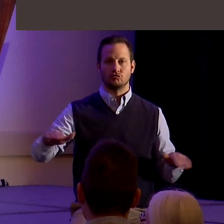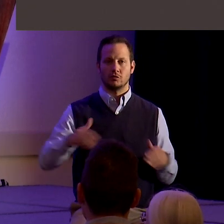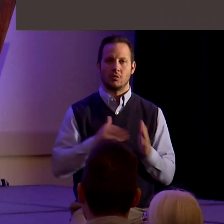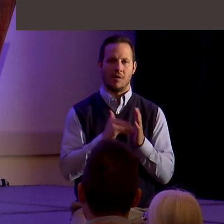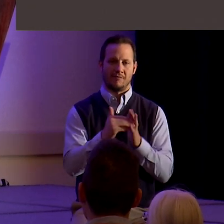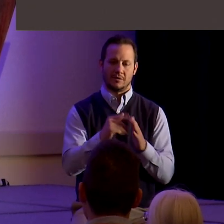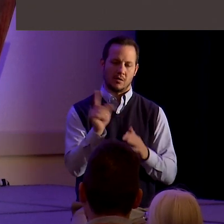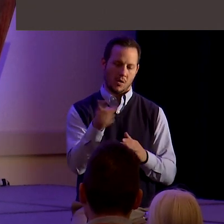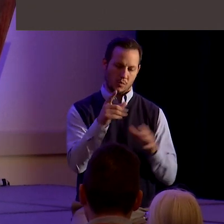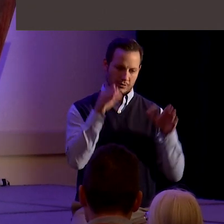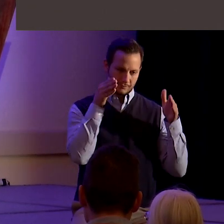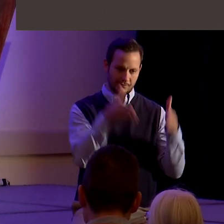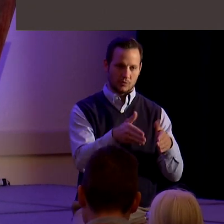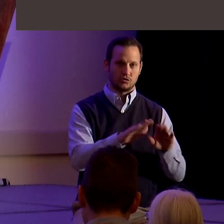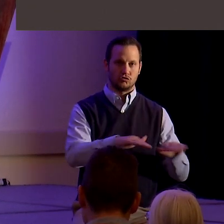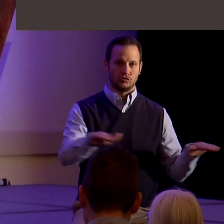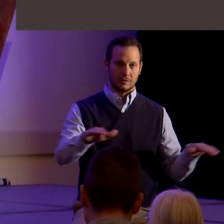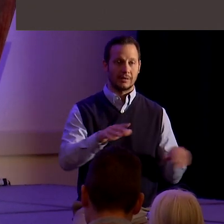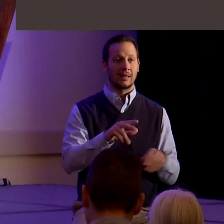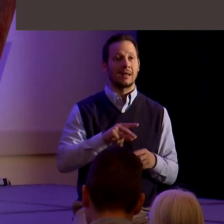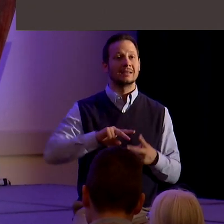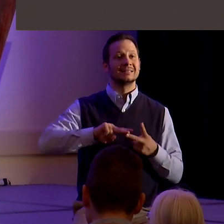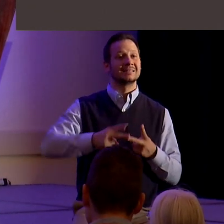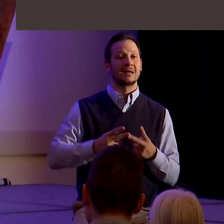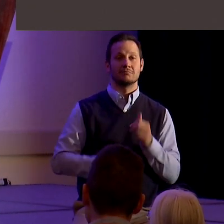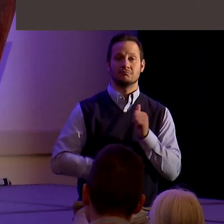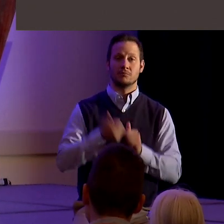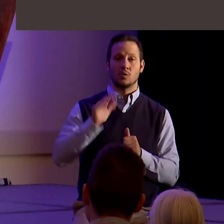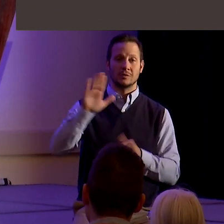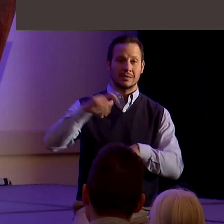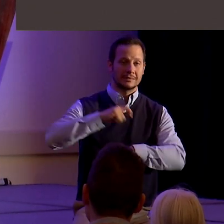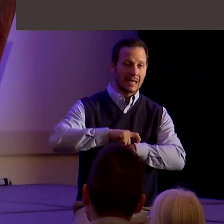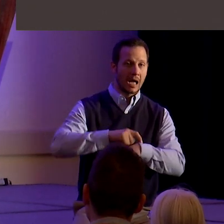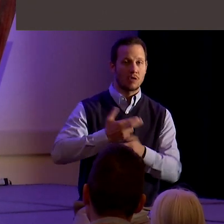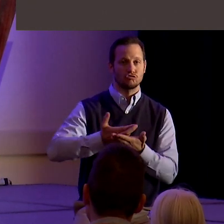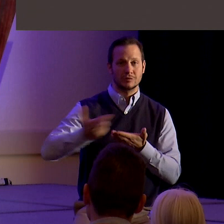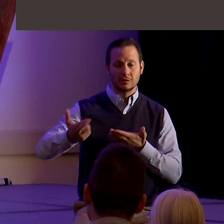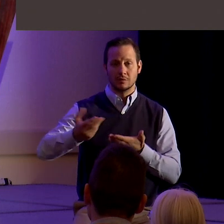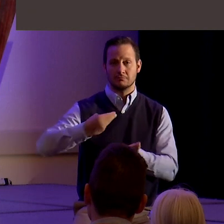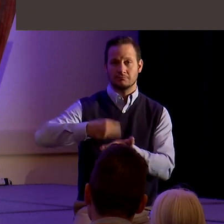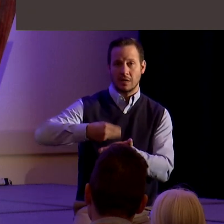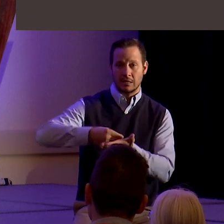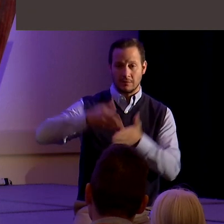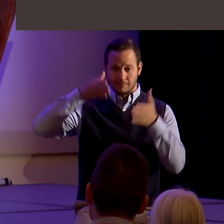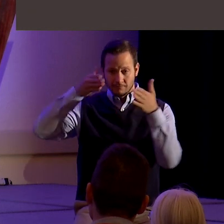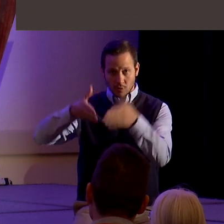group, the other population of people where they put the most money and the most of their resources?